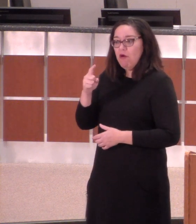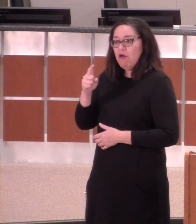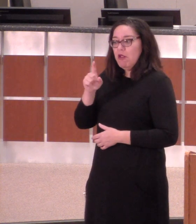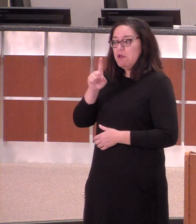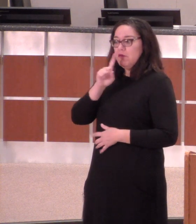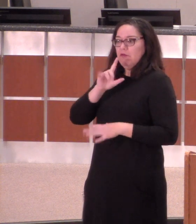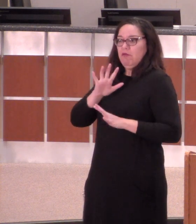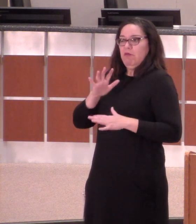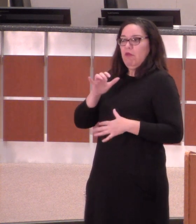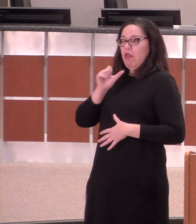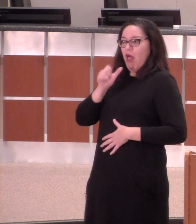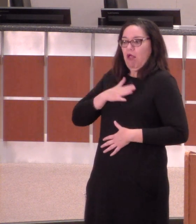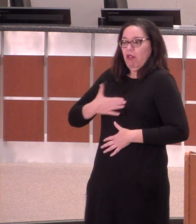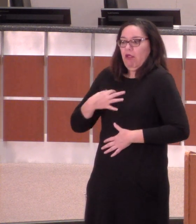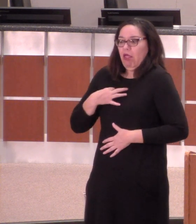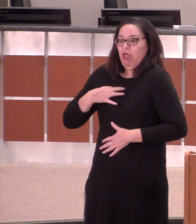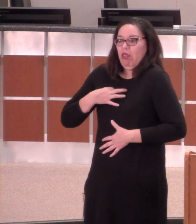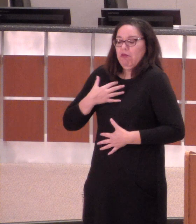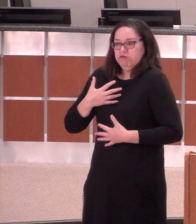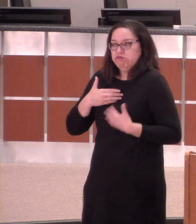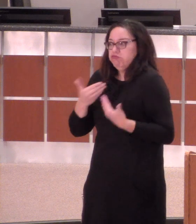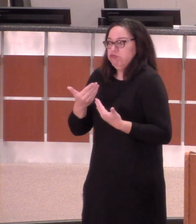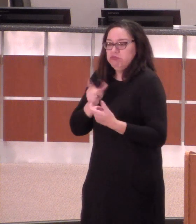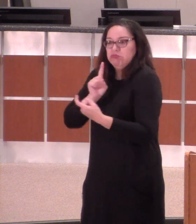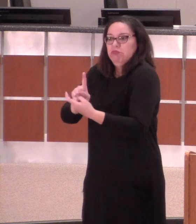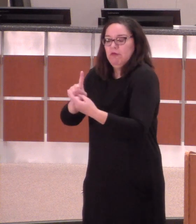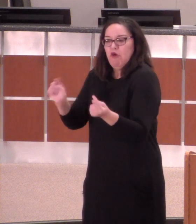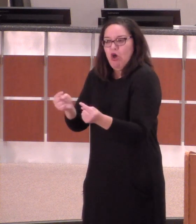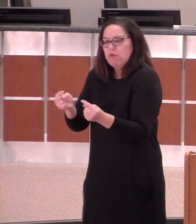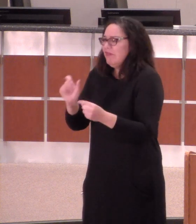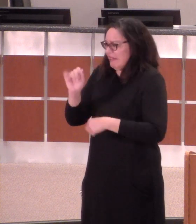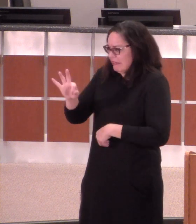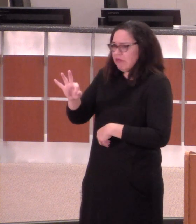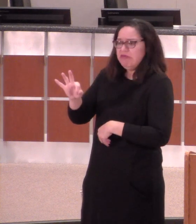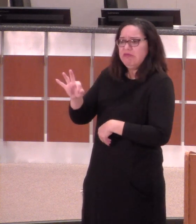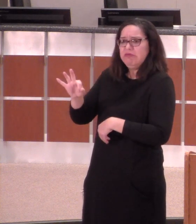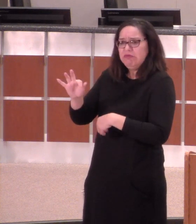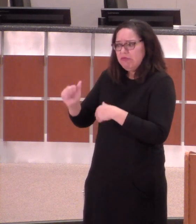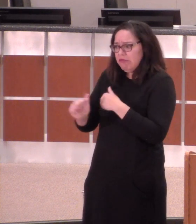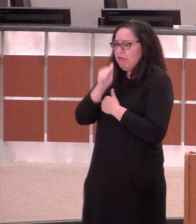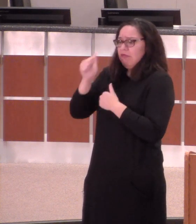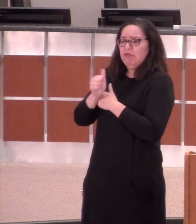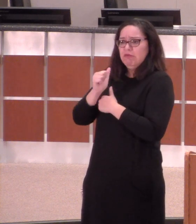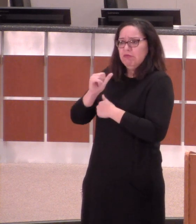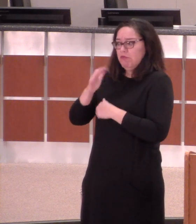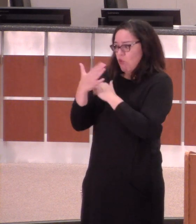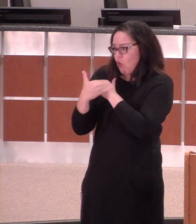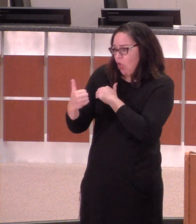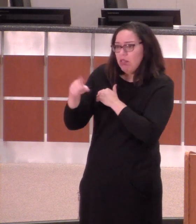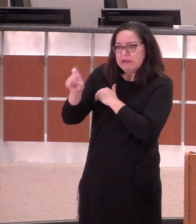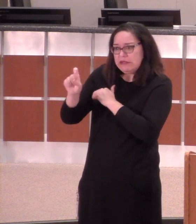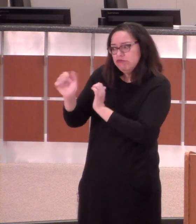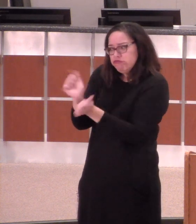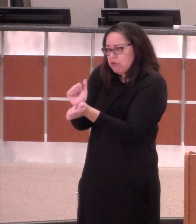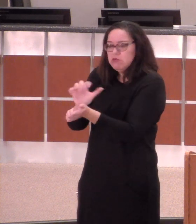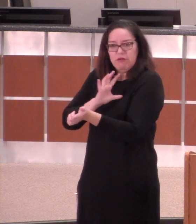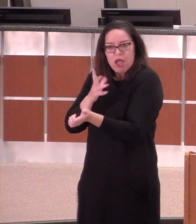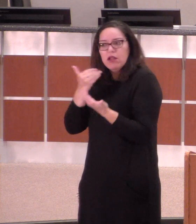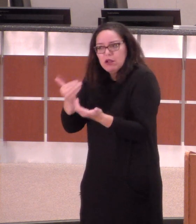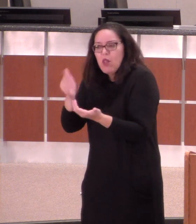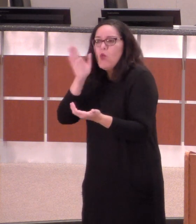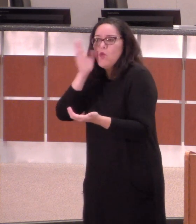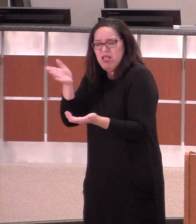we can to make sure we answer every call for service, and if someone needs to be arrested, they will. But the